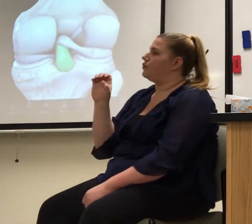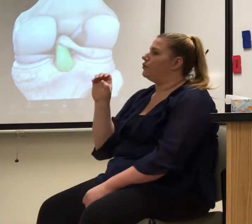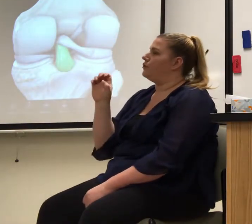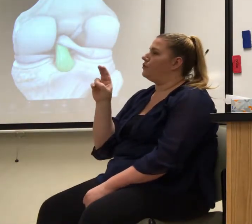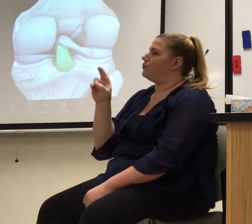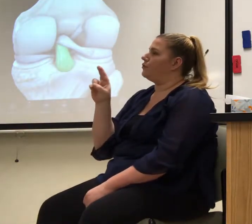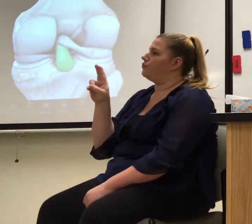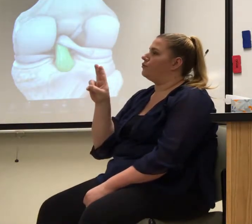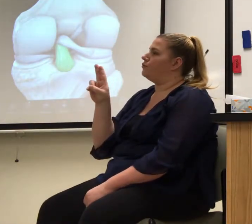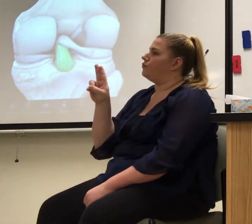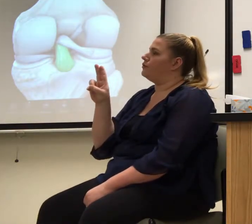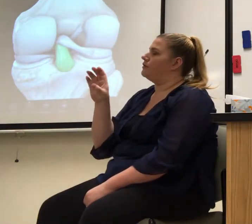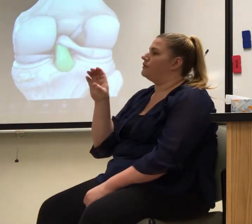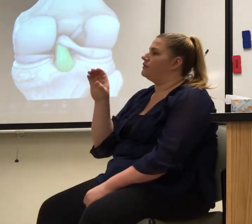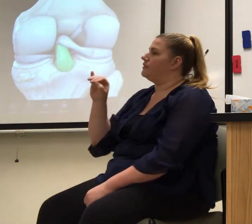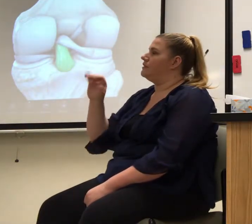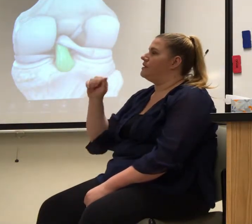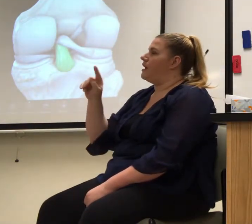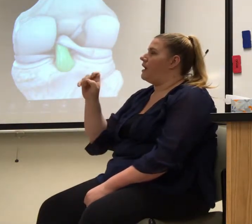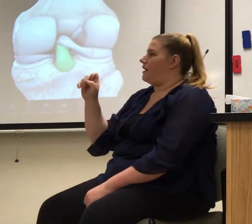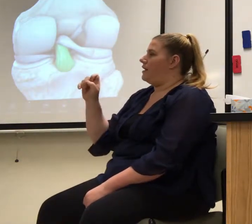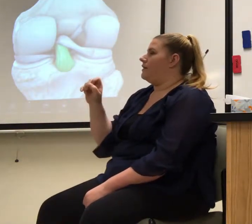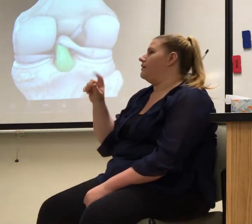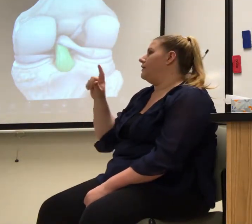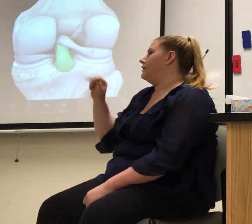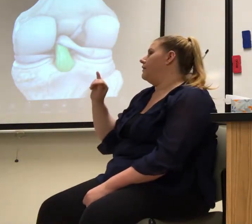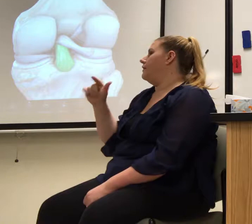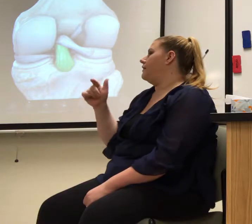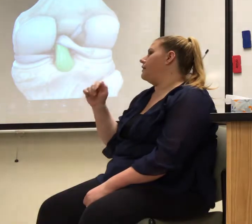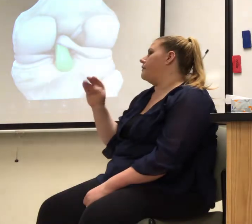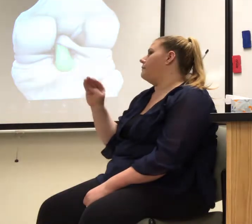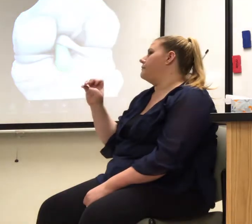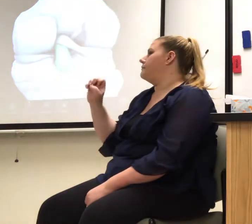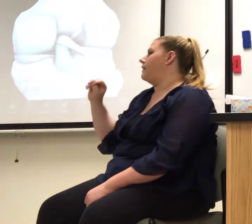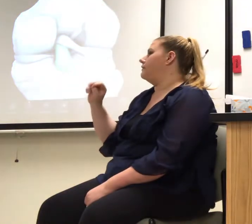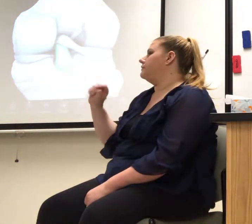So what the cruciate ligaments are doing, let me show you.